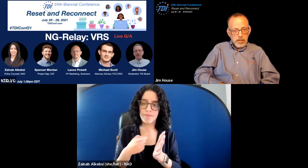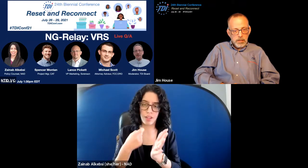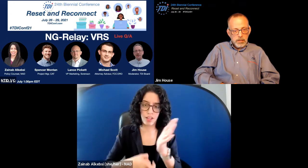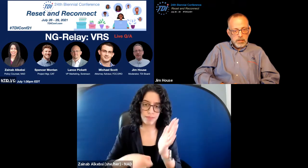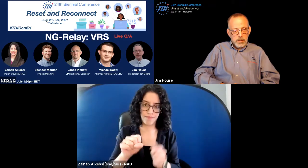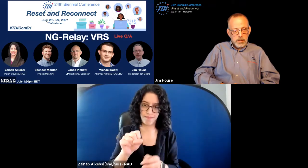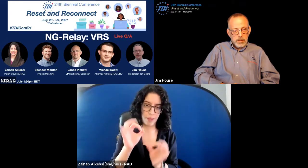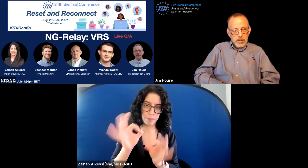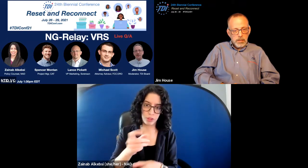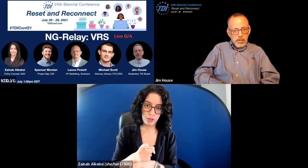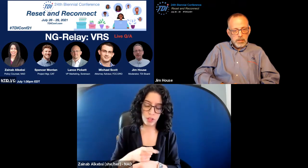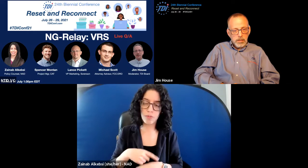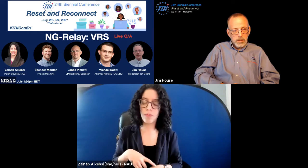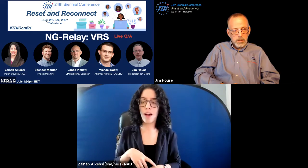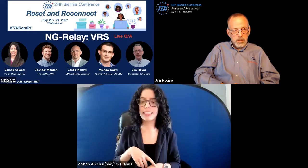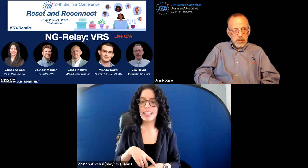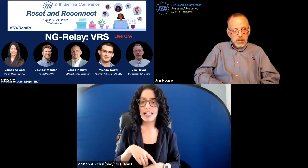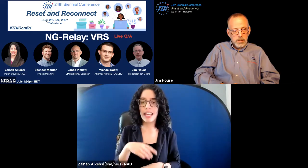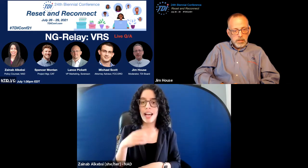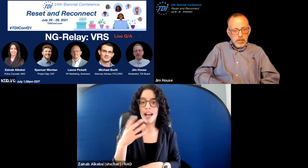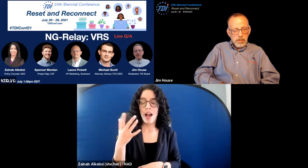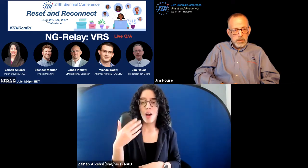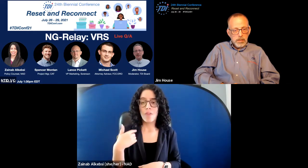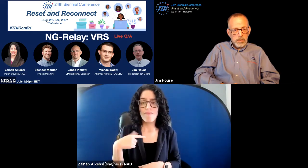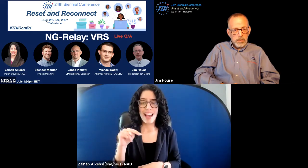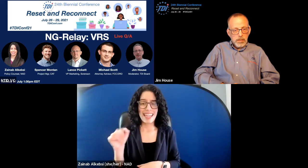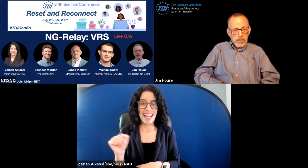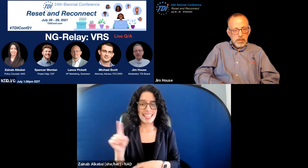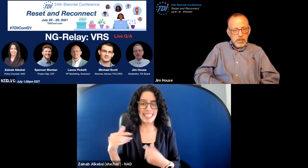unnecessary focus on cost. Yes, absolutely, you are